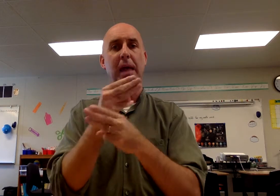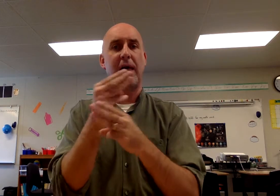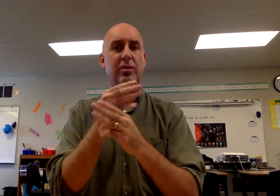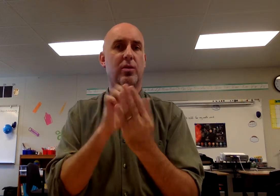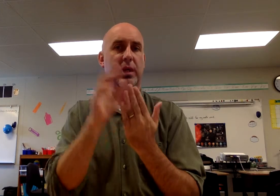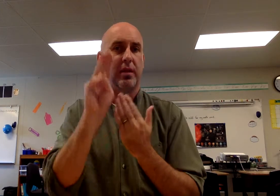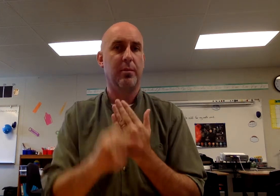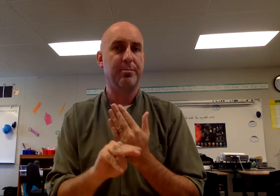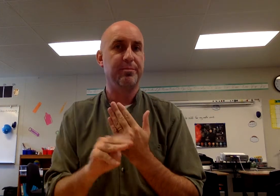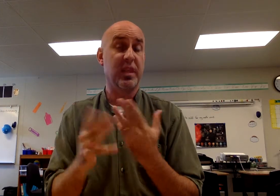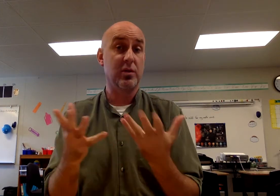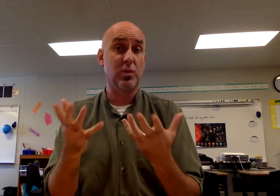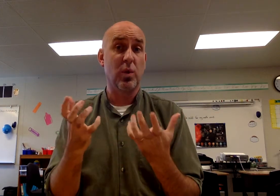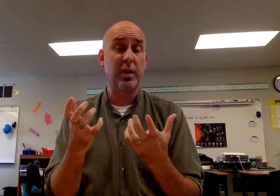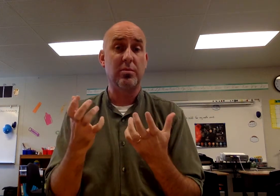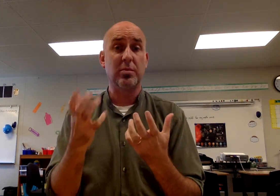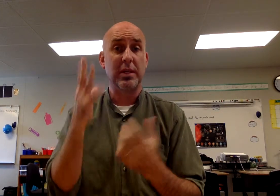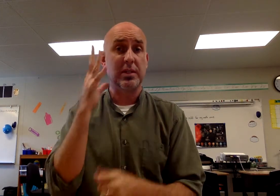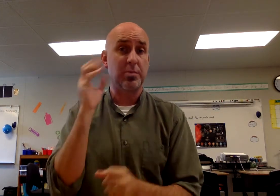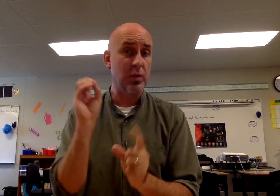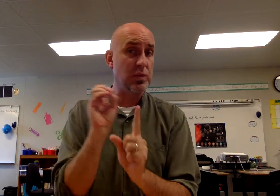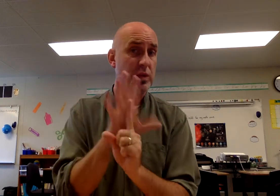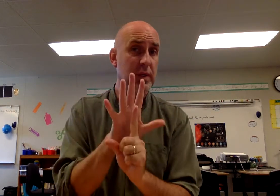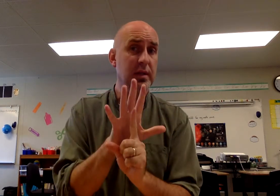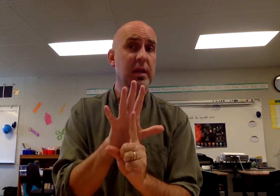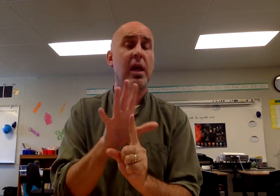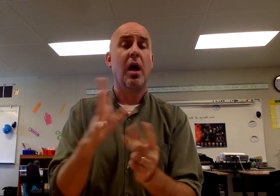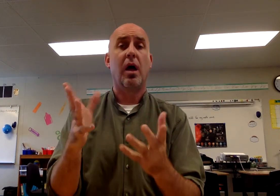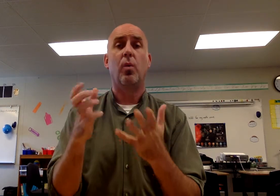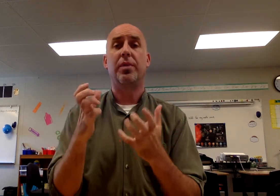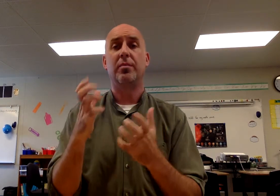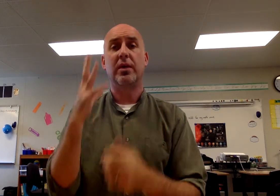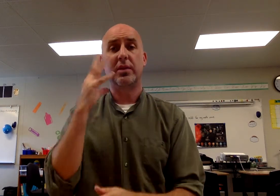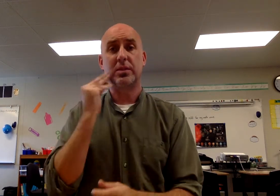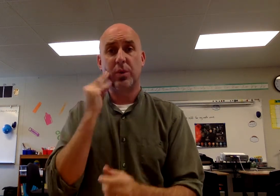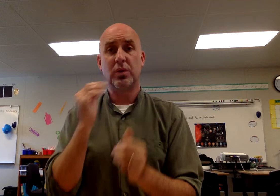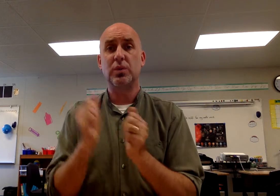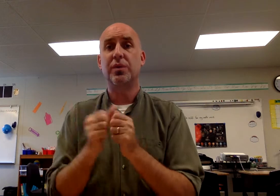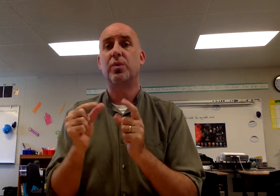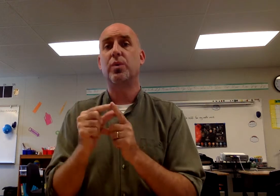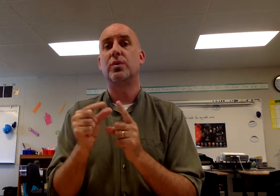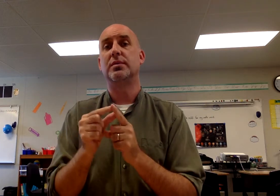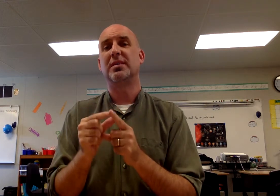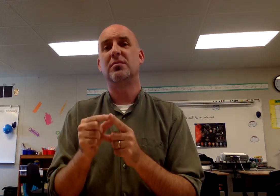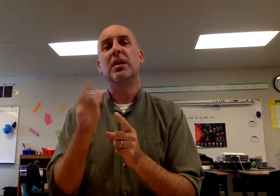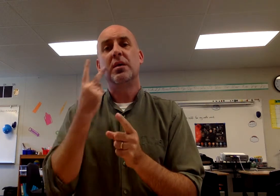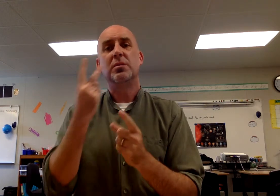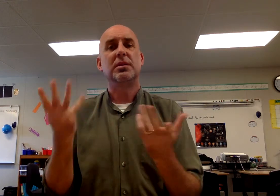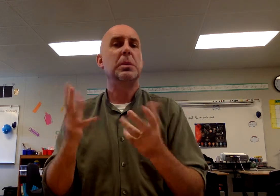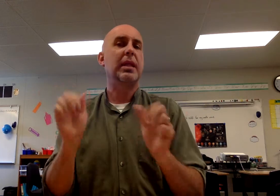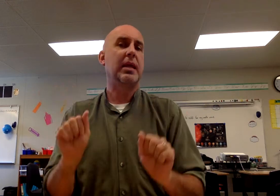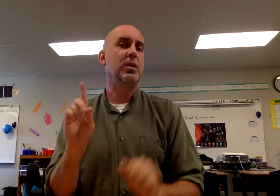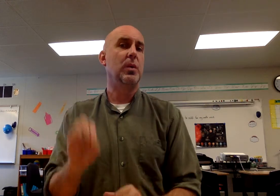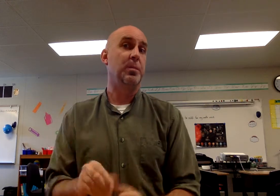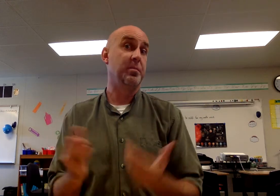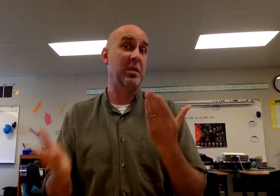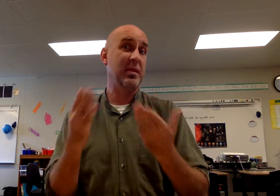math curriculum. And I just want them to be exposed to it. I want them to have experience with the words and see what they can do. Maybe they'll